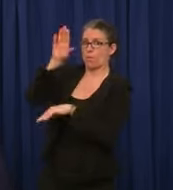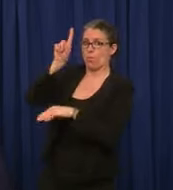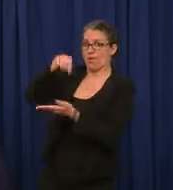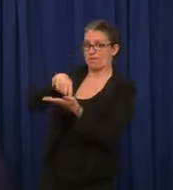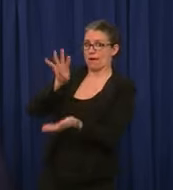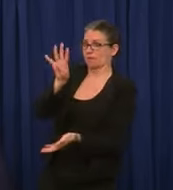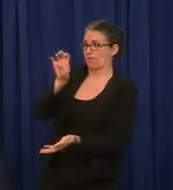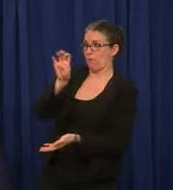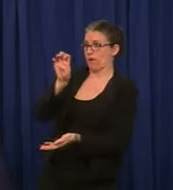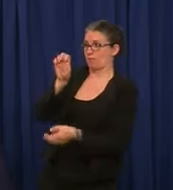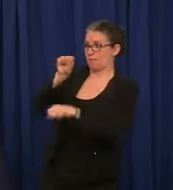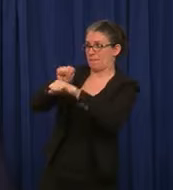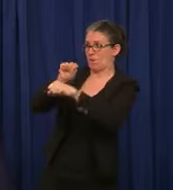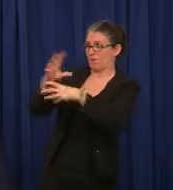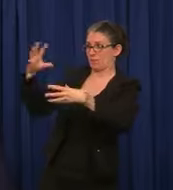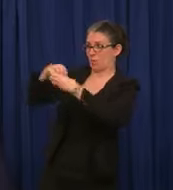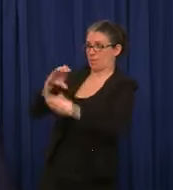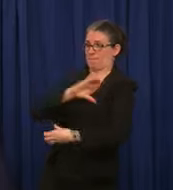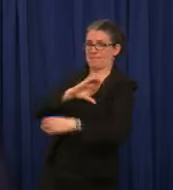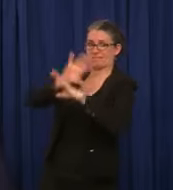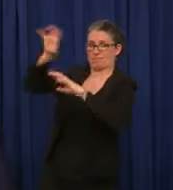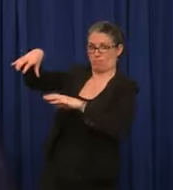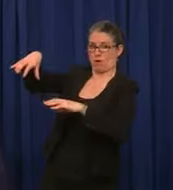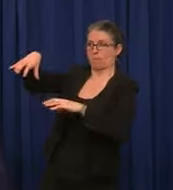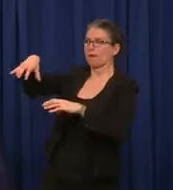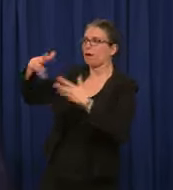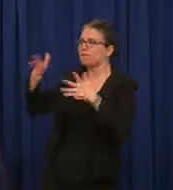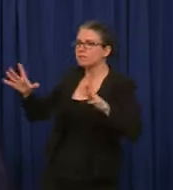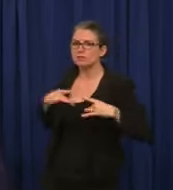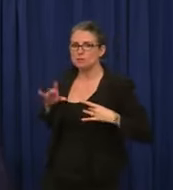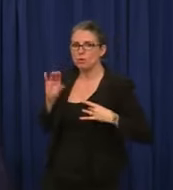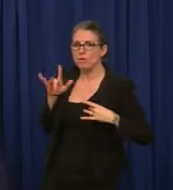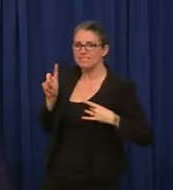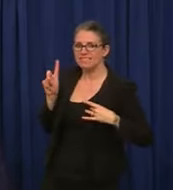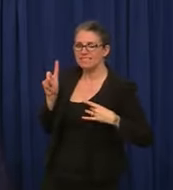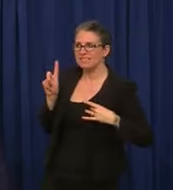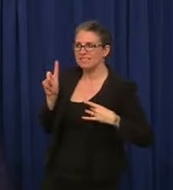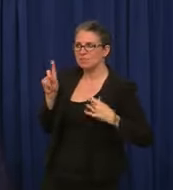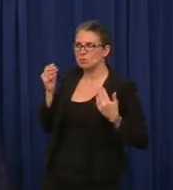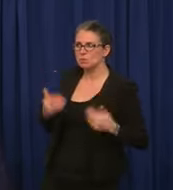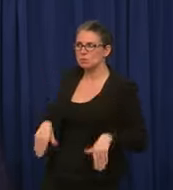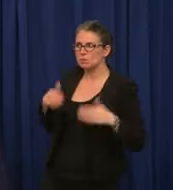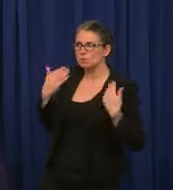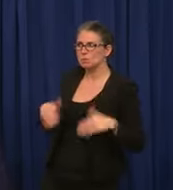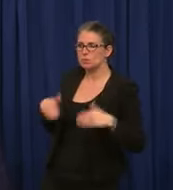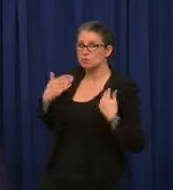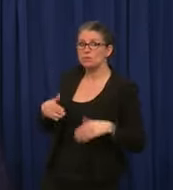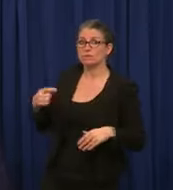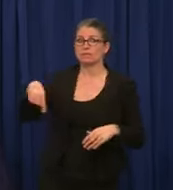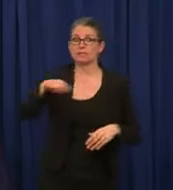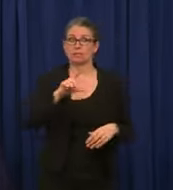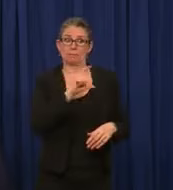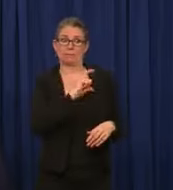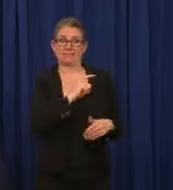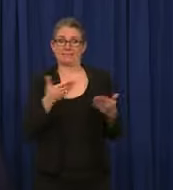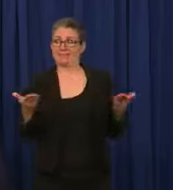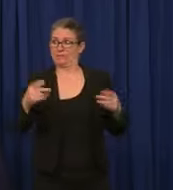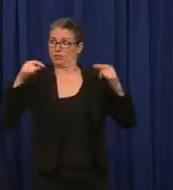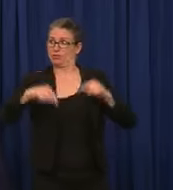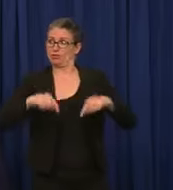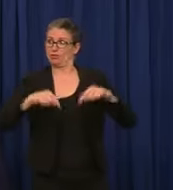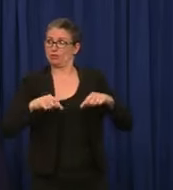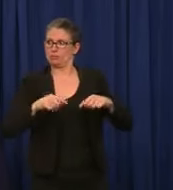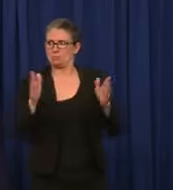lot of departments are very small, so an outbreak would be really costly, obviously. Can you talk about how the Maine CDC is working with our